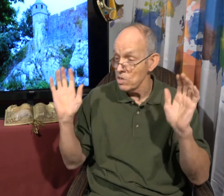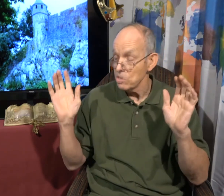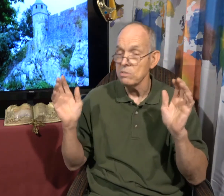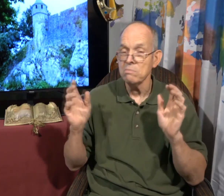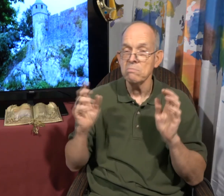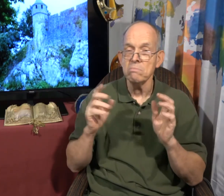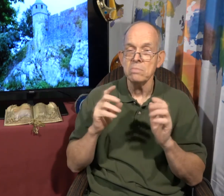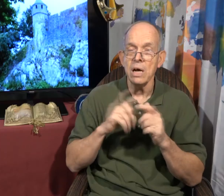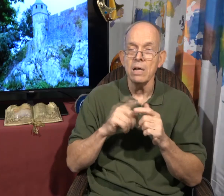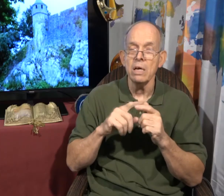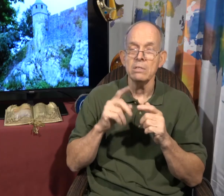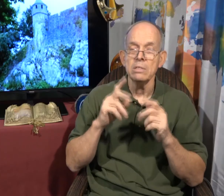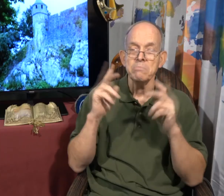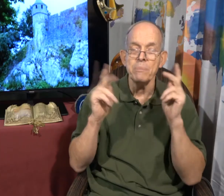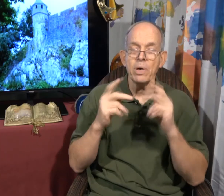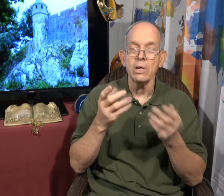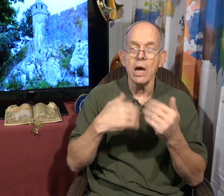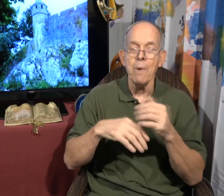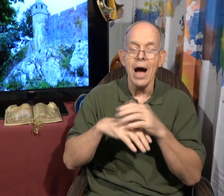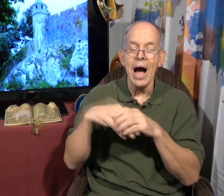or help arrived,